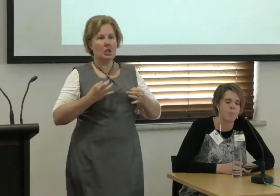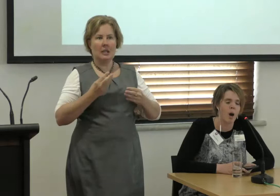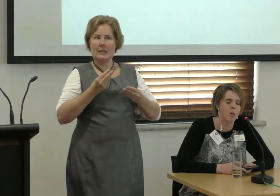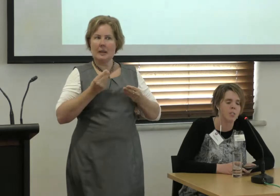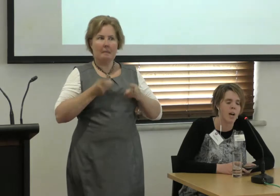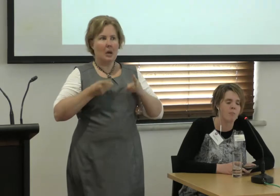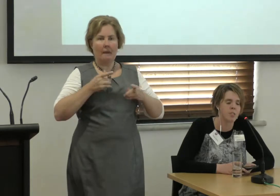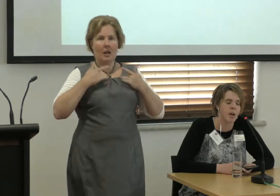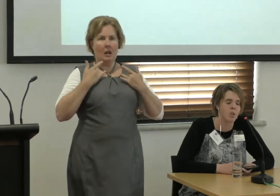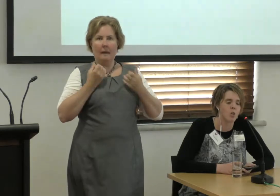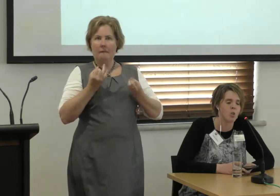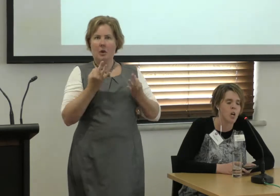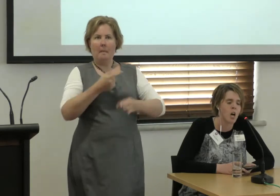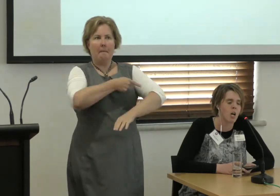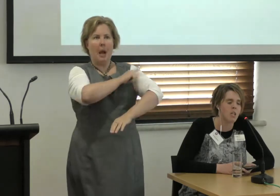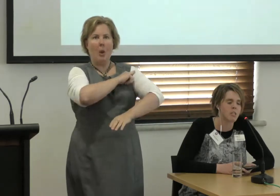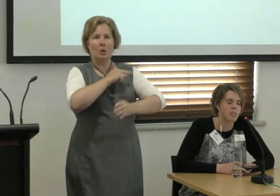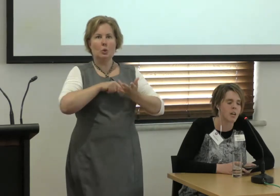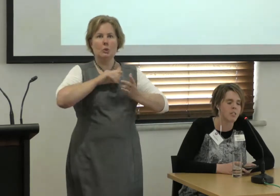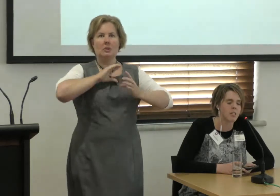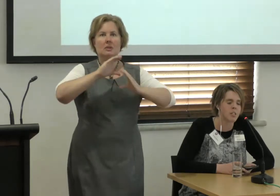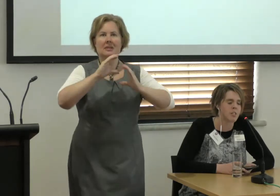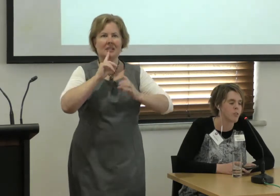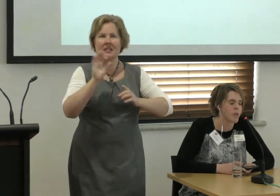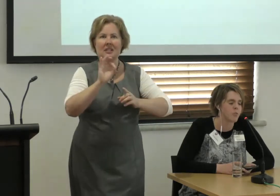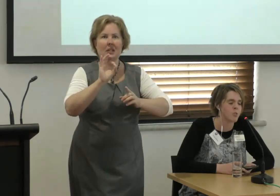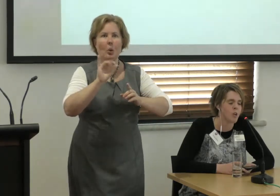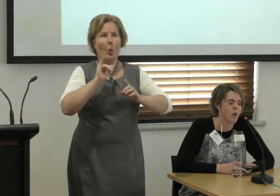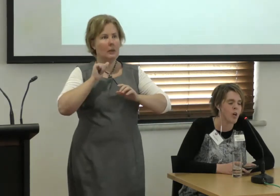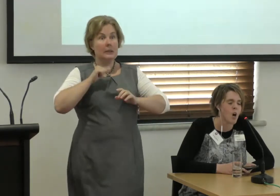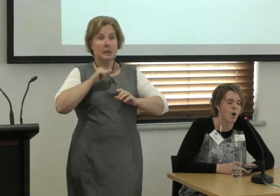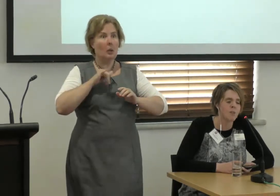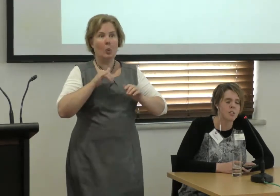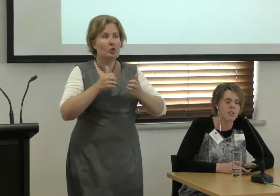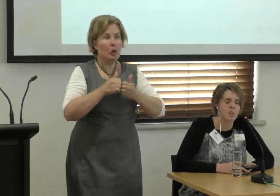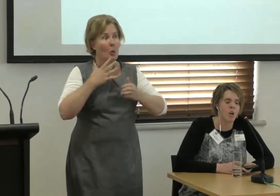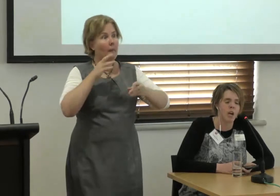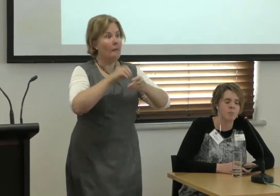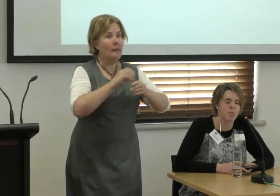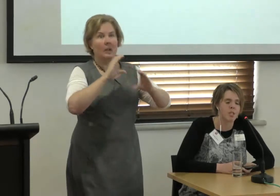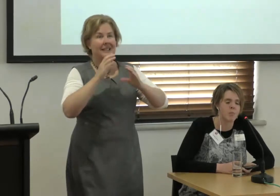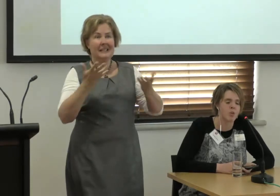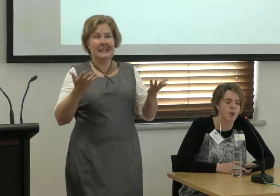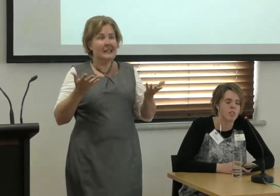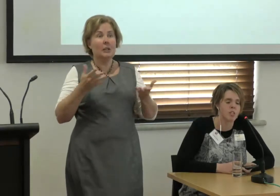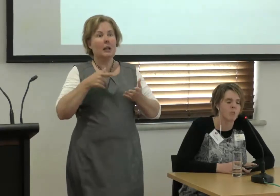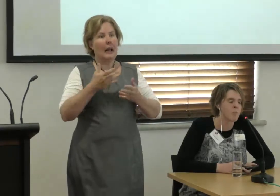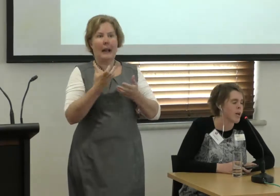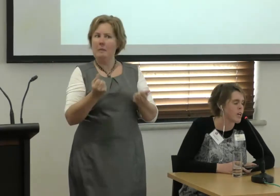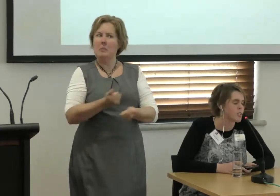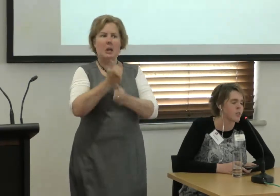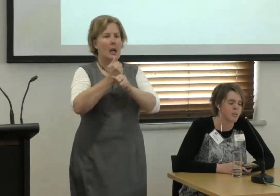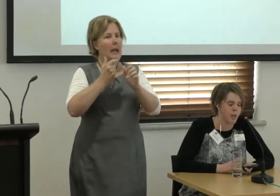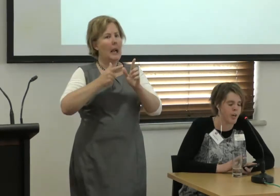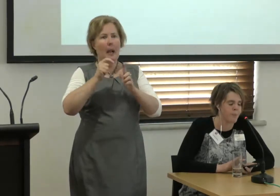completely powerless to have a say at all. And I just think it's disgraceful. So obviously there's a lot of gaps that need to be addressed, and we might